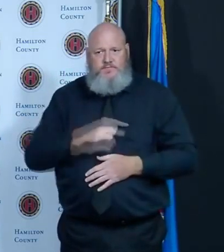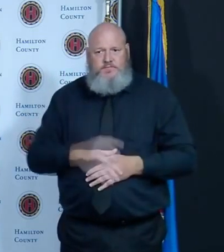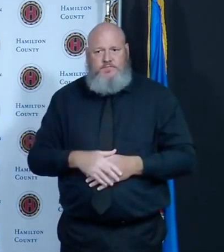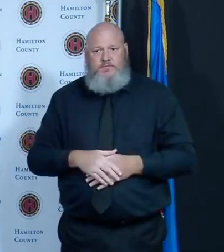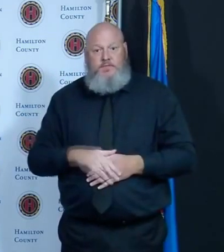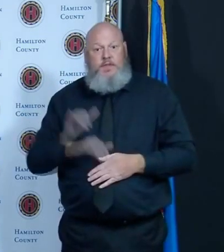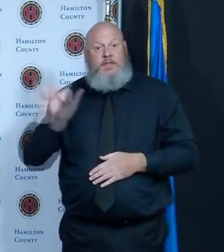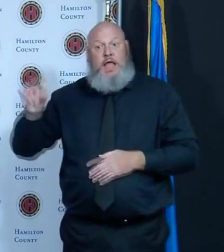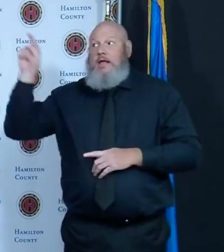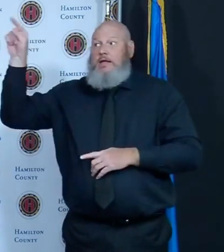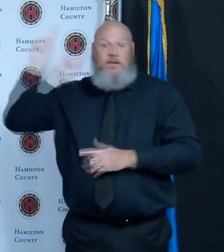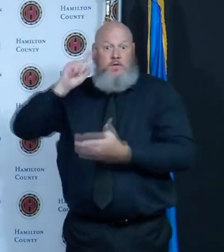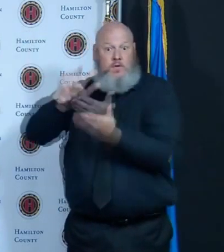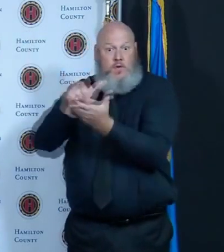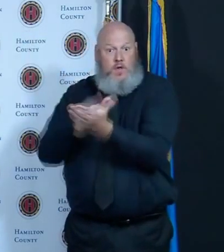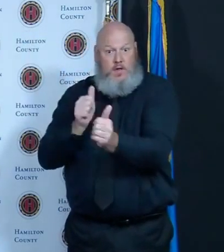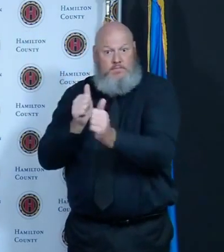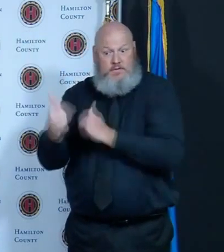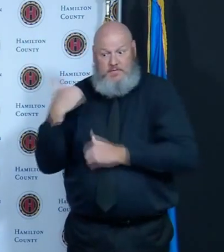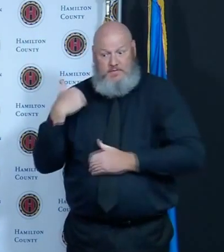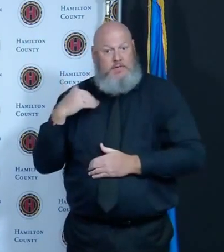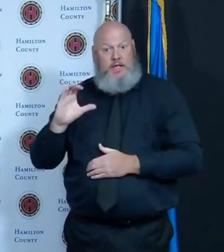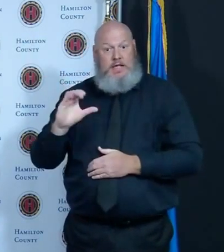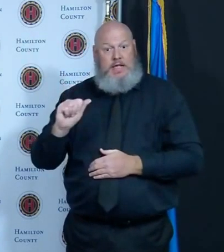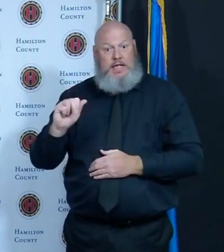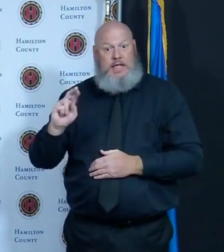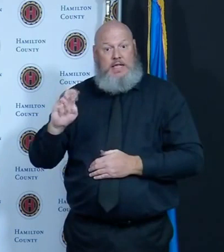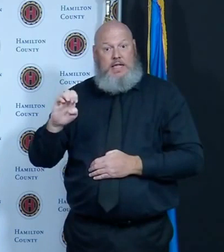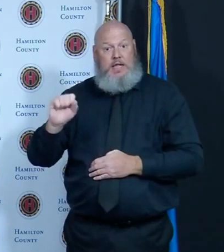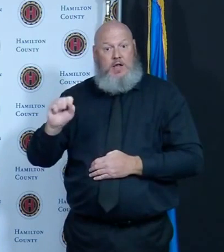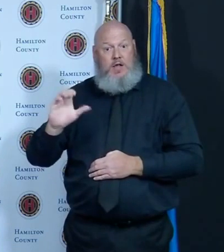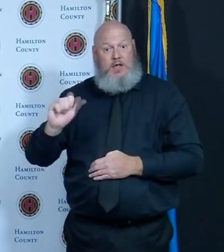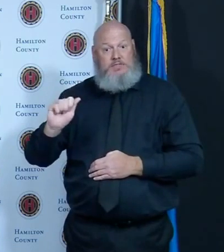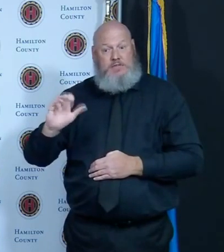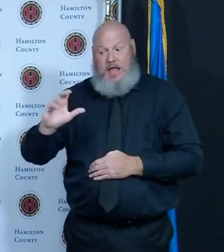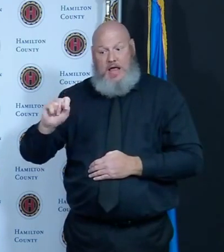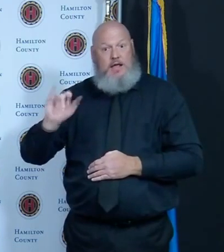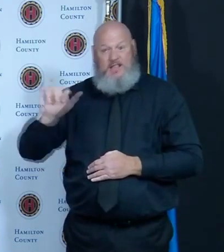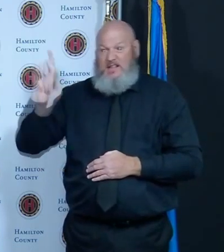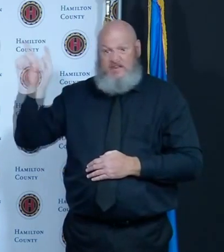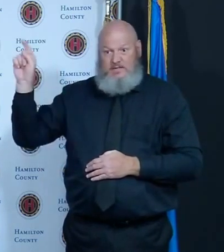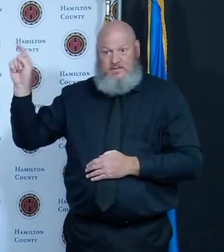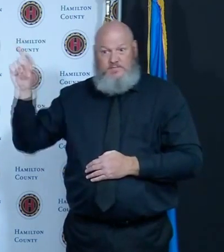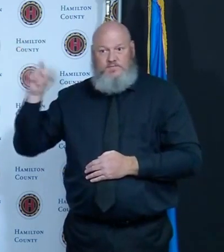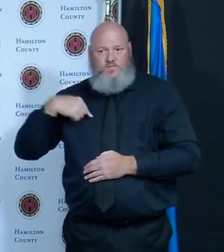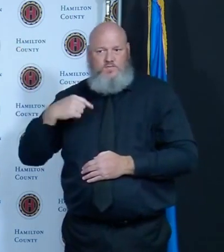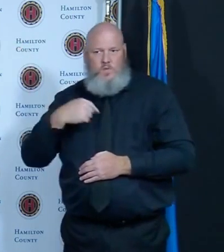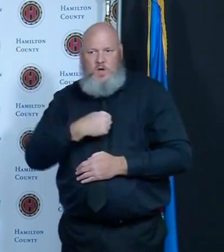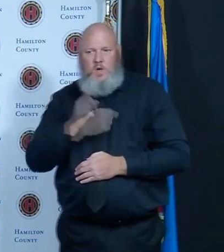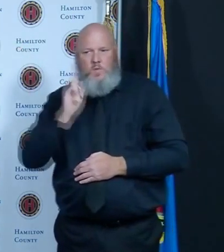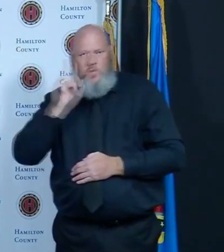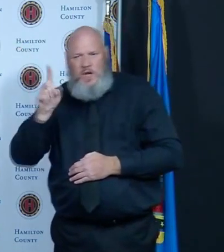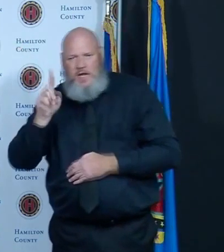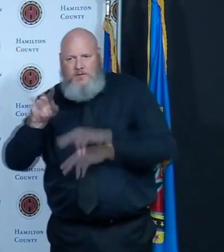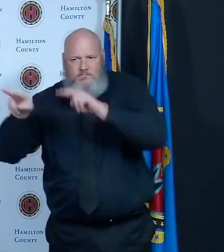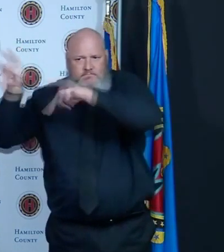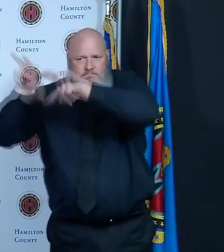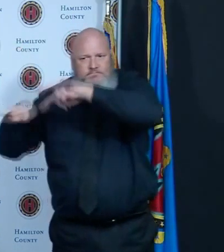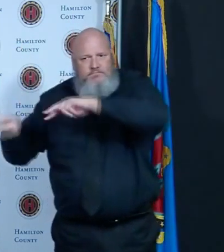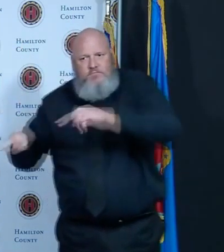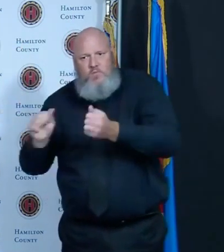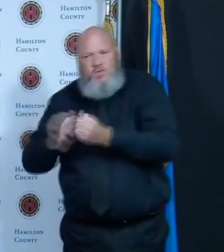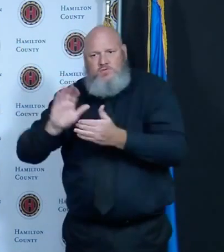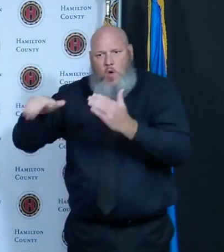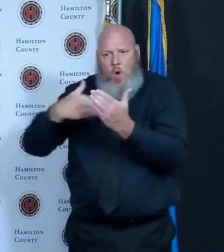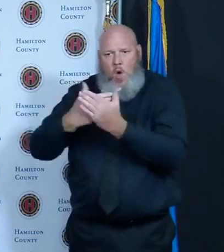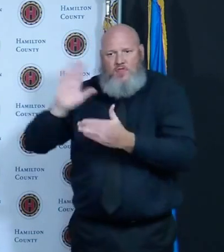the entrepreneurs and businesses here in the greater Cincinnati area. And all of these programs that we're going to talk about today have been created since March